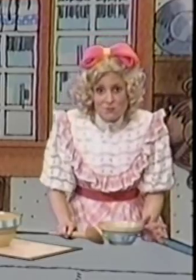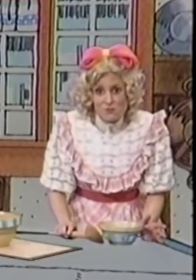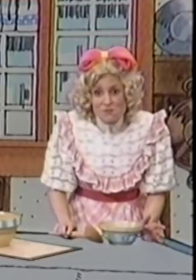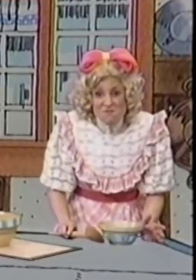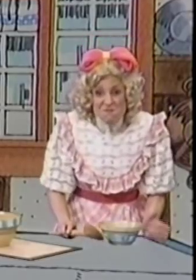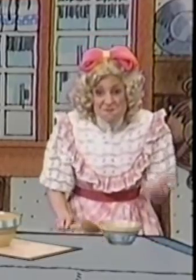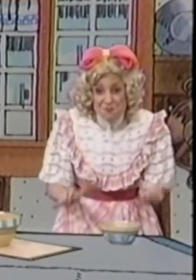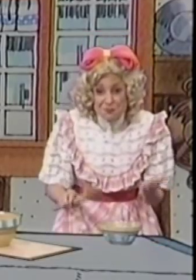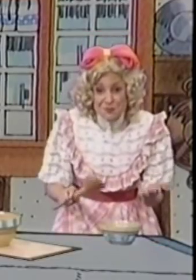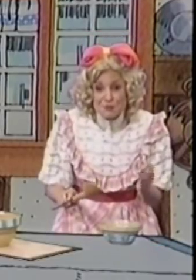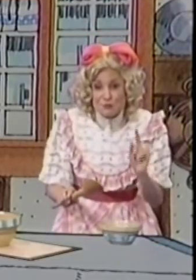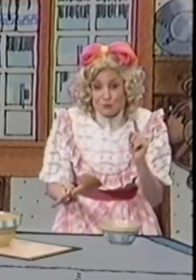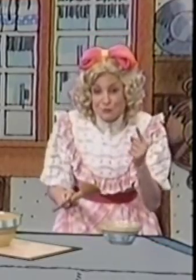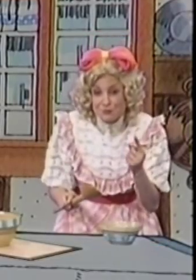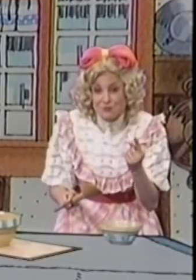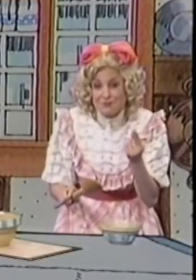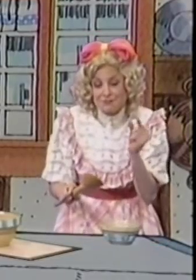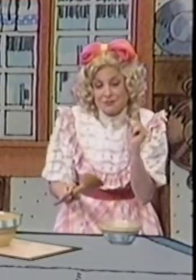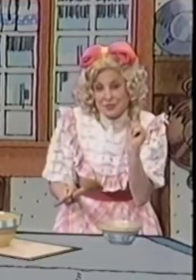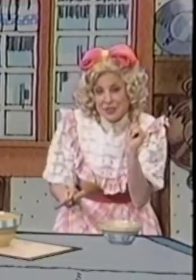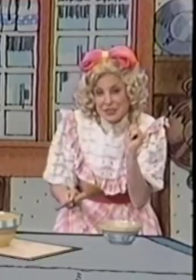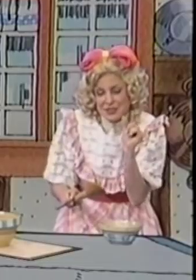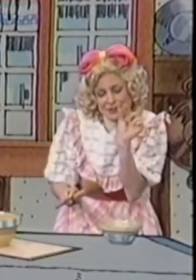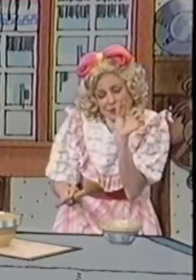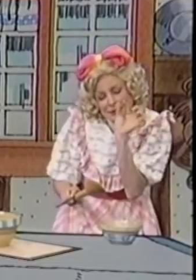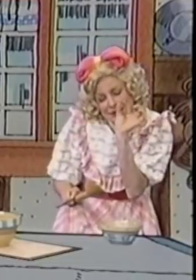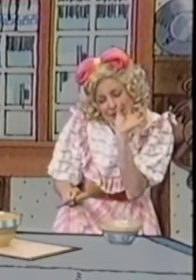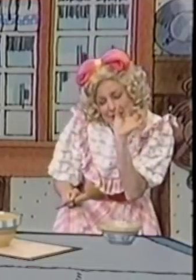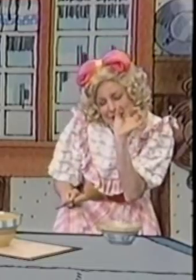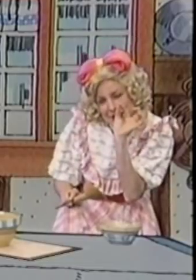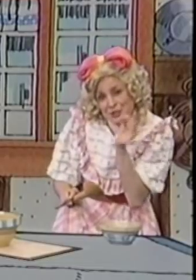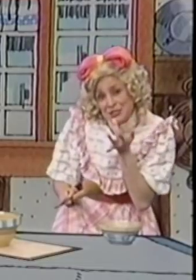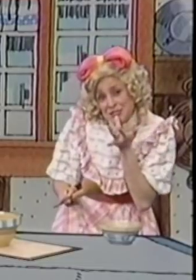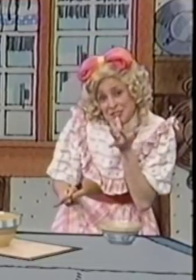Well, maybe just one more little tiny taste.